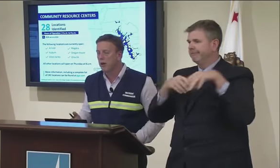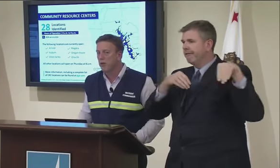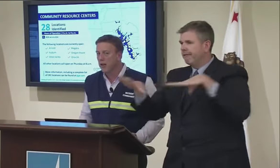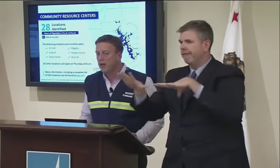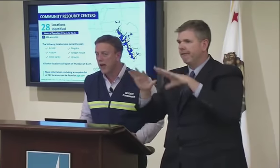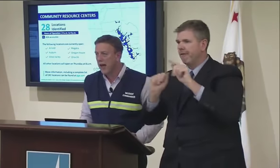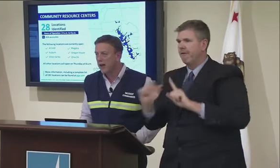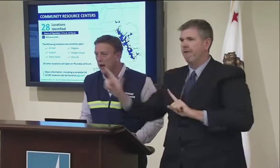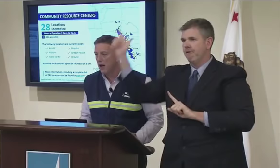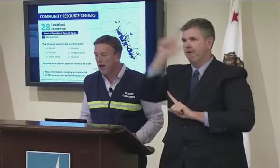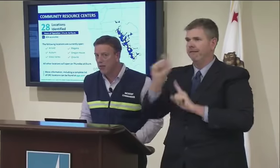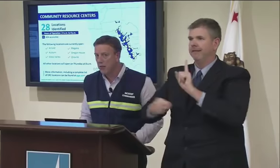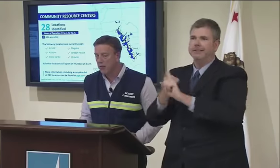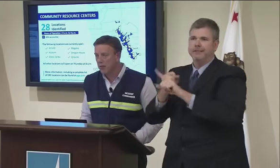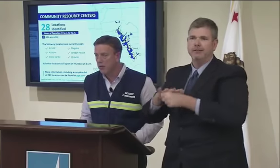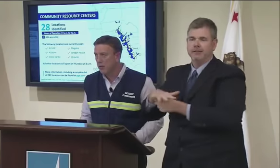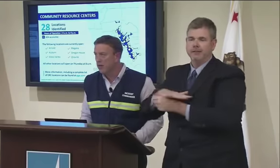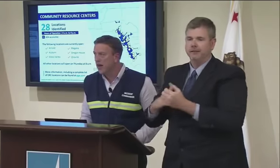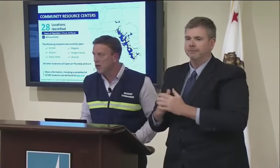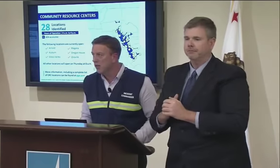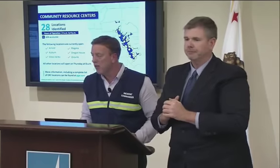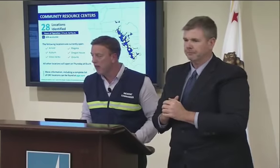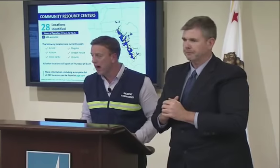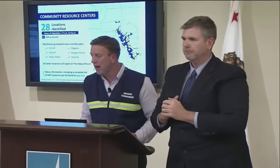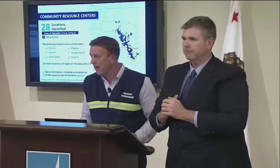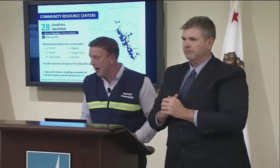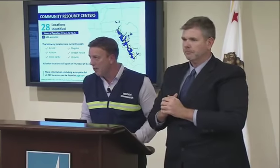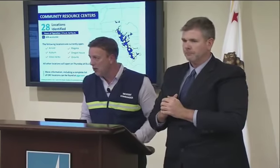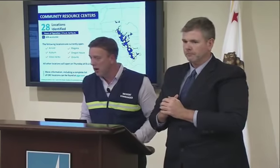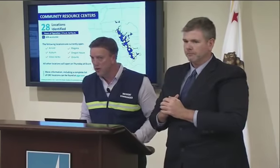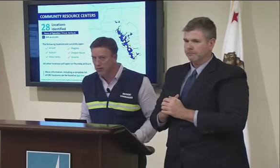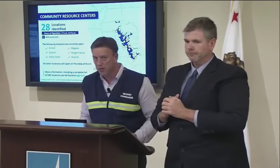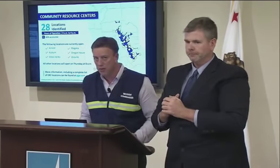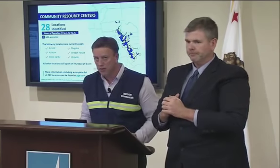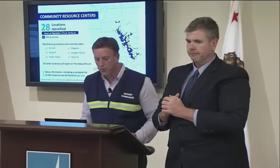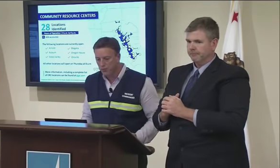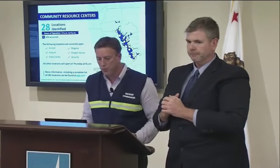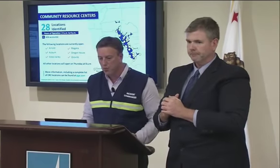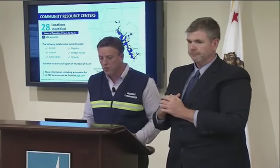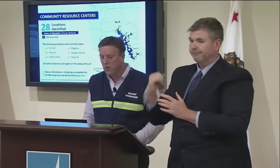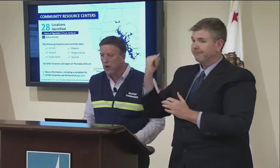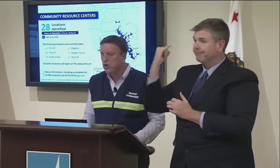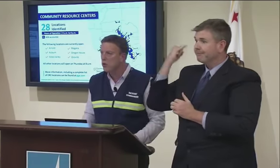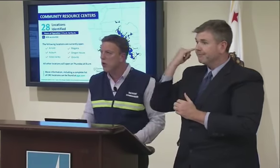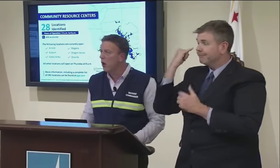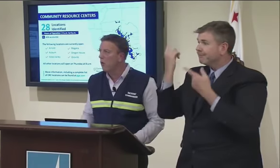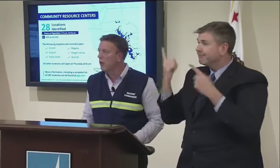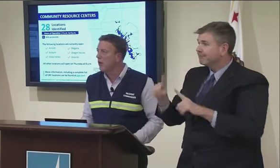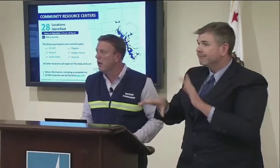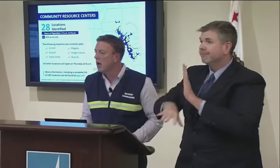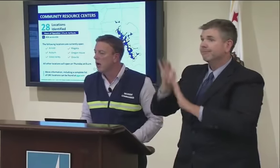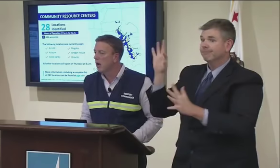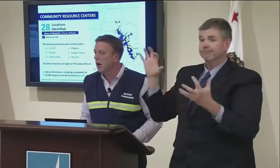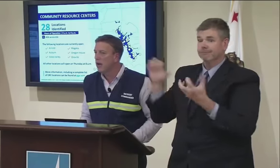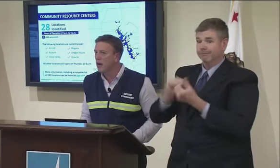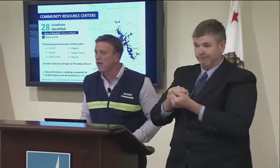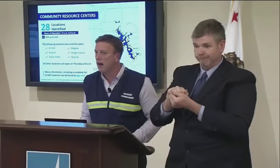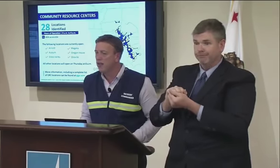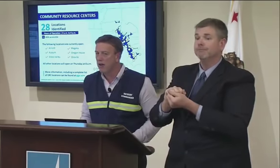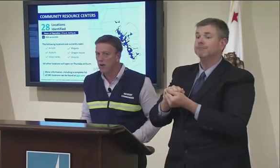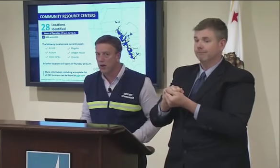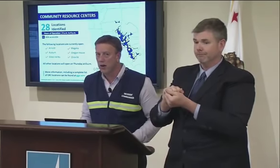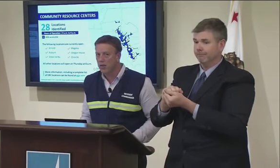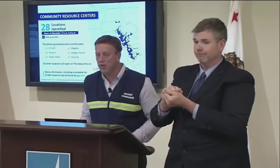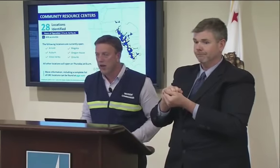This builds into that estimate the potential for finding damage on our system. As you recall, we